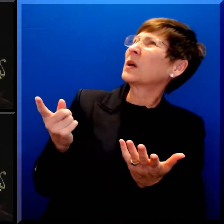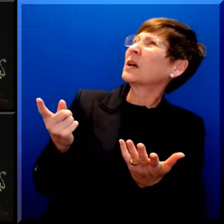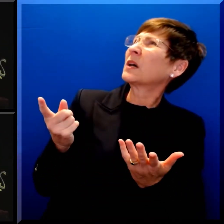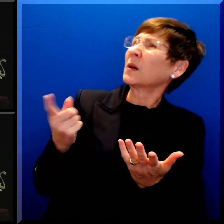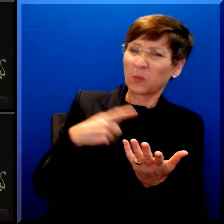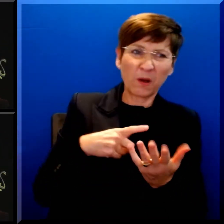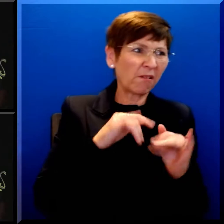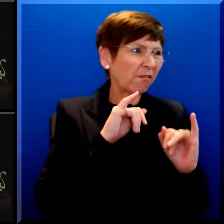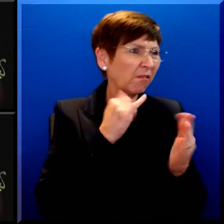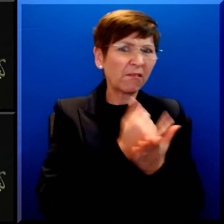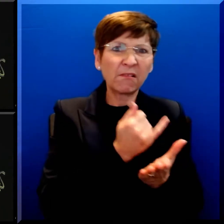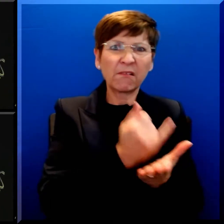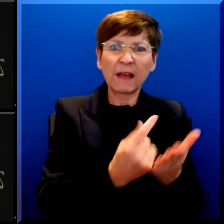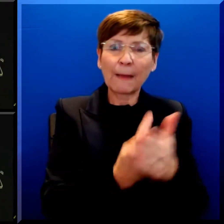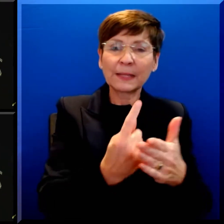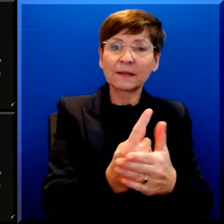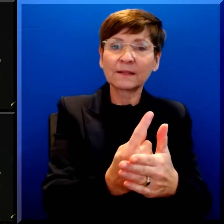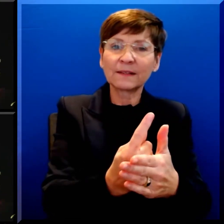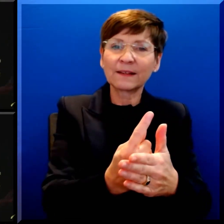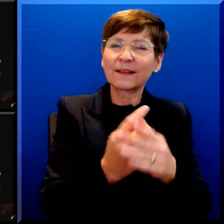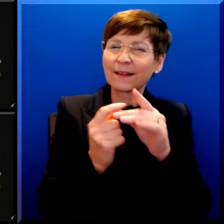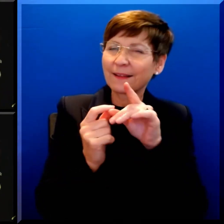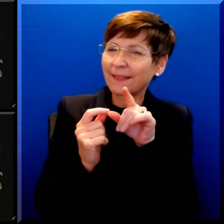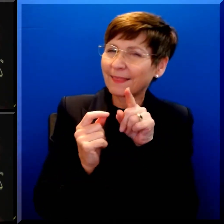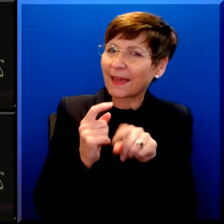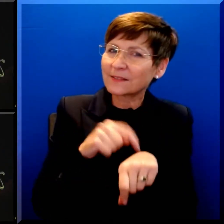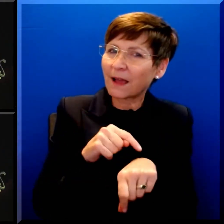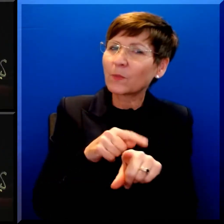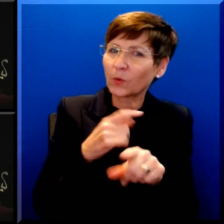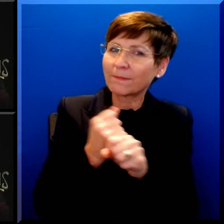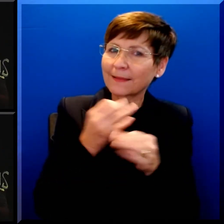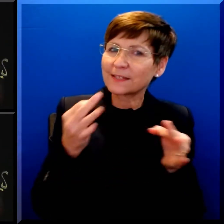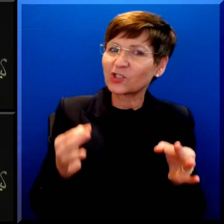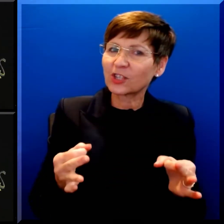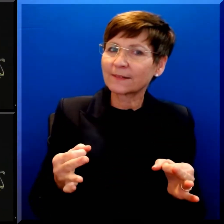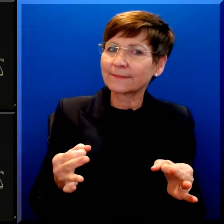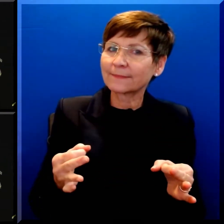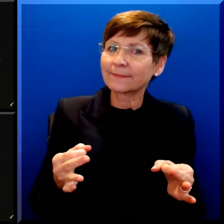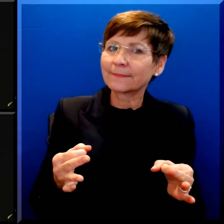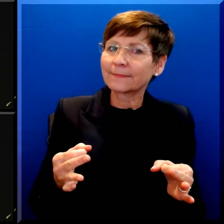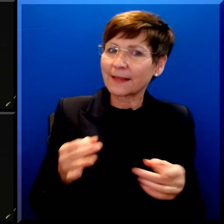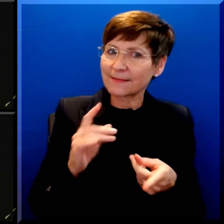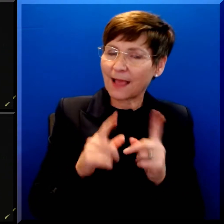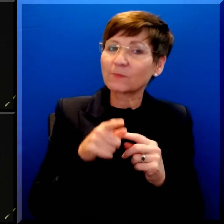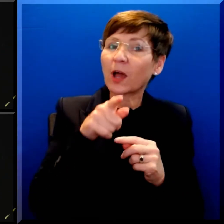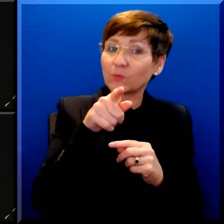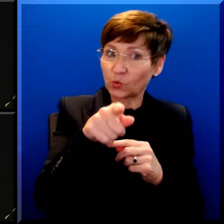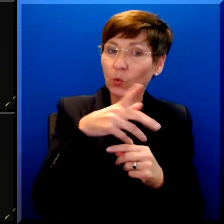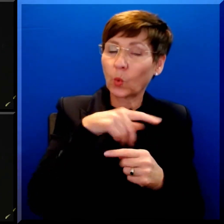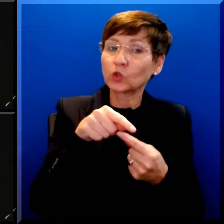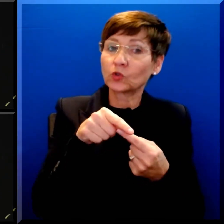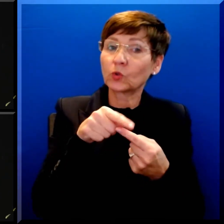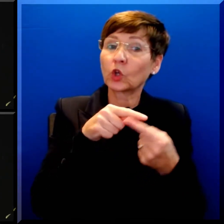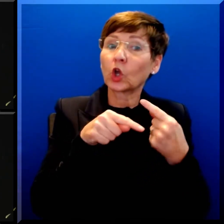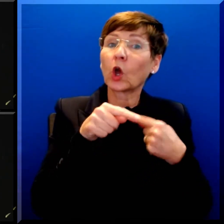will this be over? And guys, this, as we said, is a decision point, right? Moment of decision. I've found that people either want to go back to the